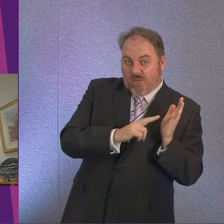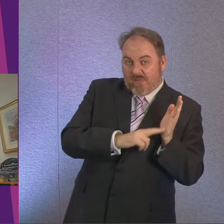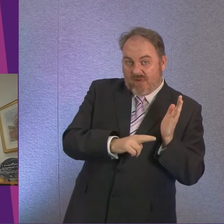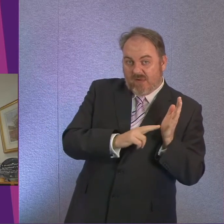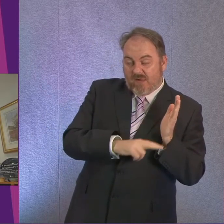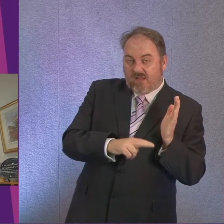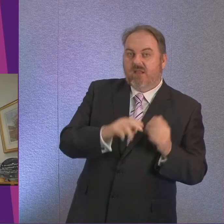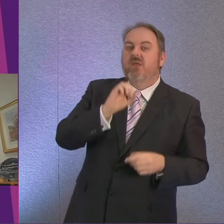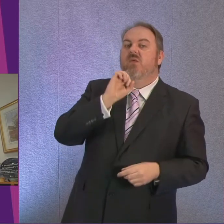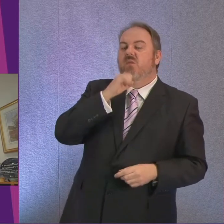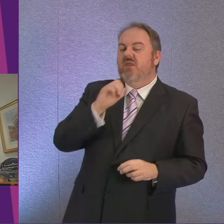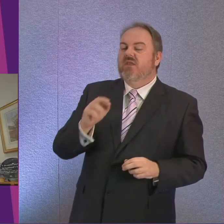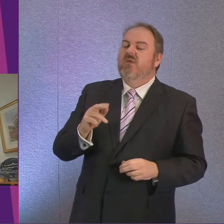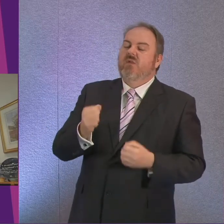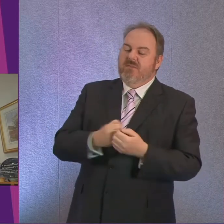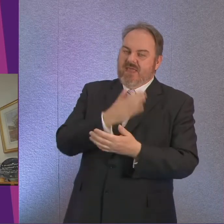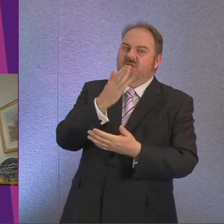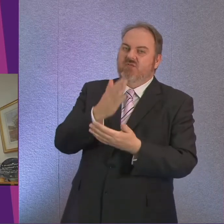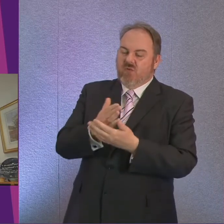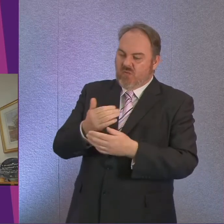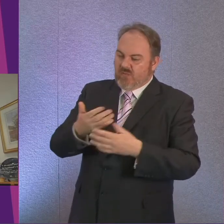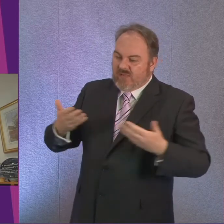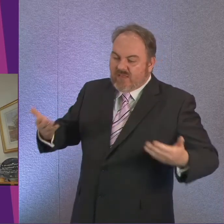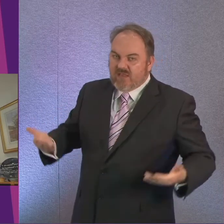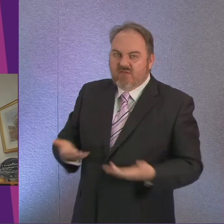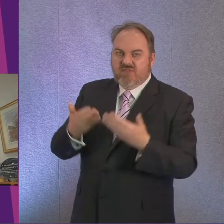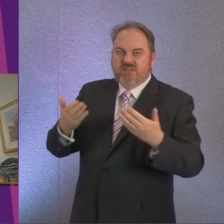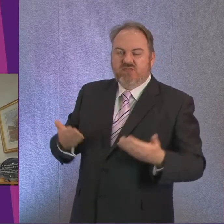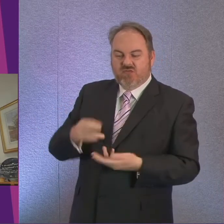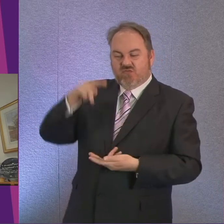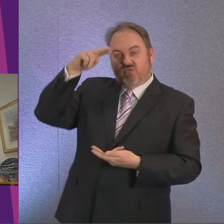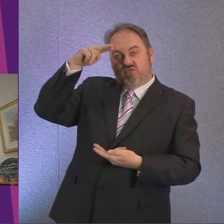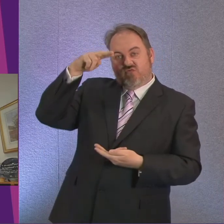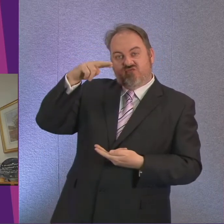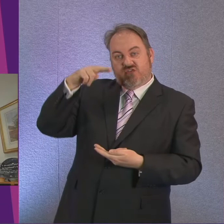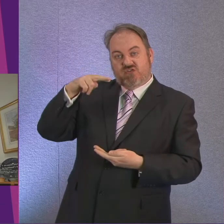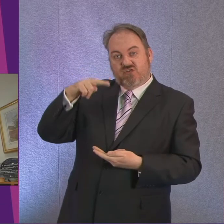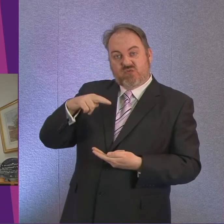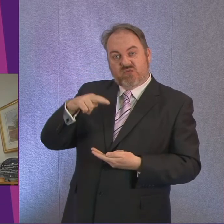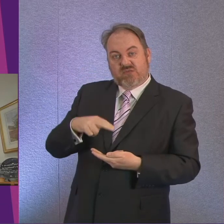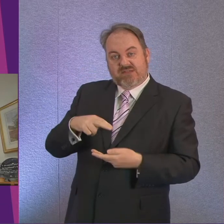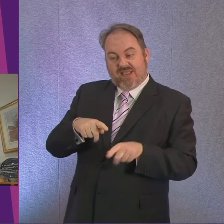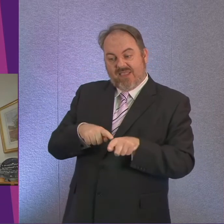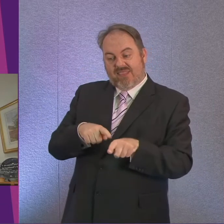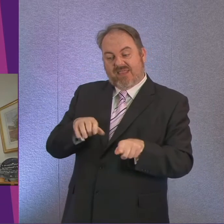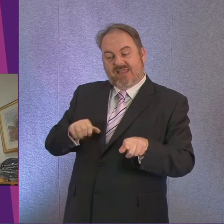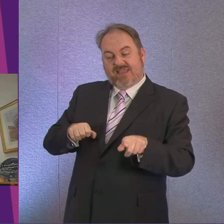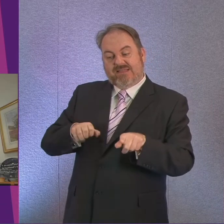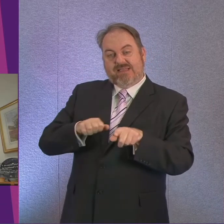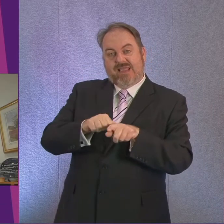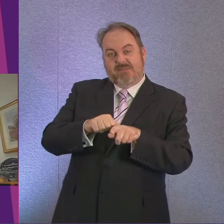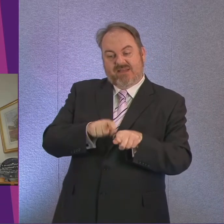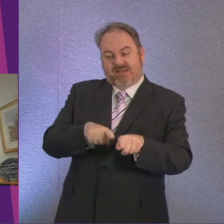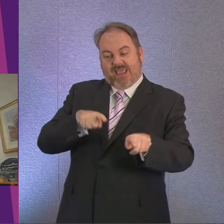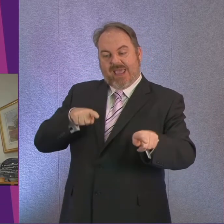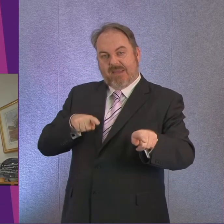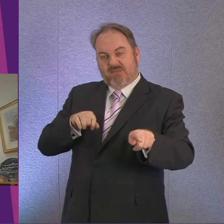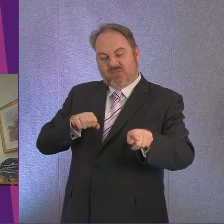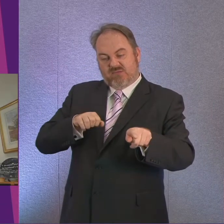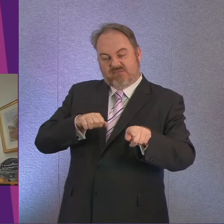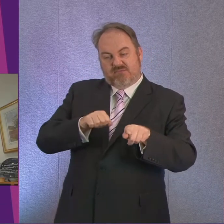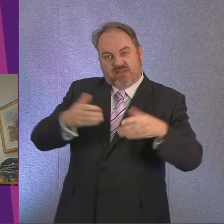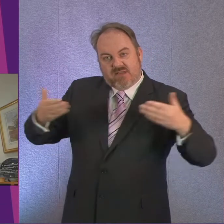want to reinforce our efforts to close the poverty-related attainment gap as part of that work. And lastly, briefly, Presiding Officer,